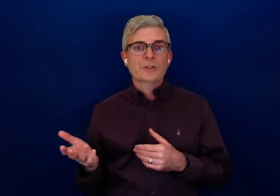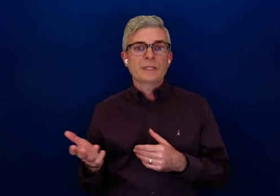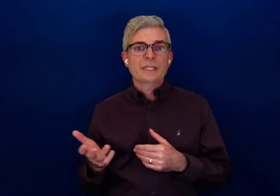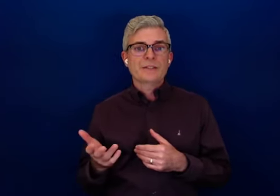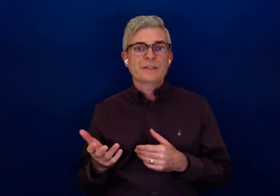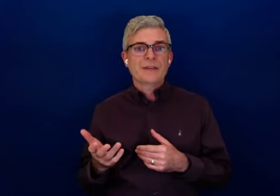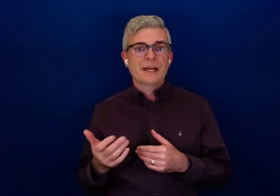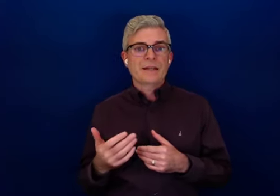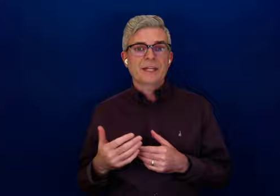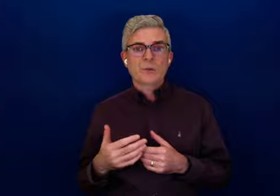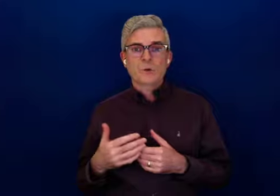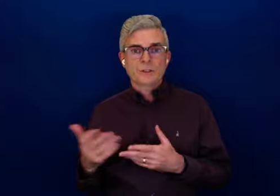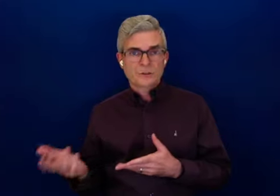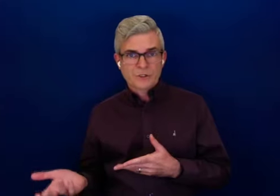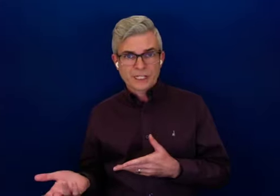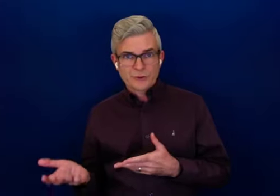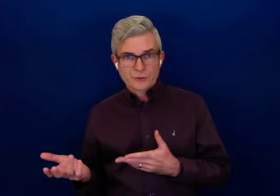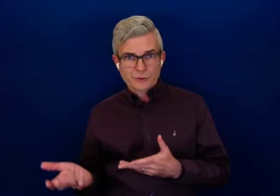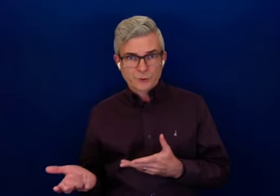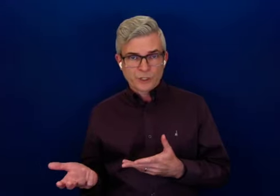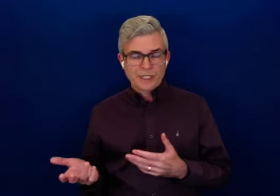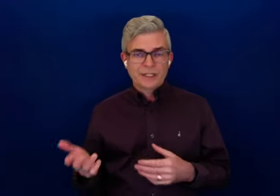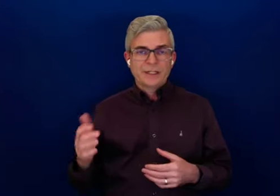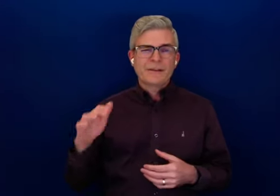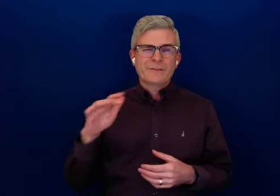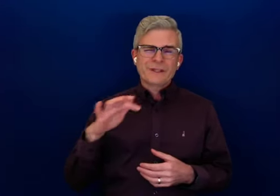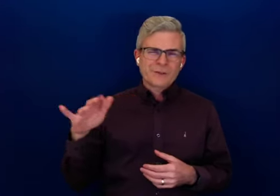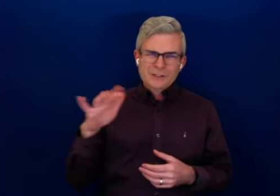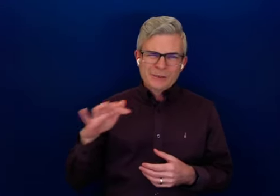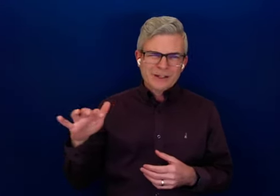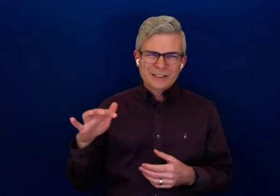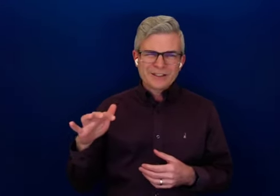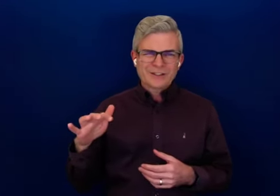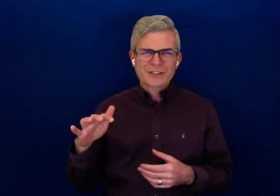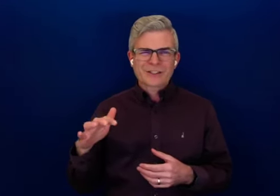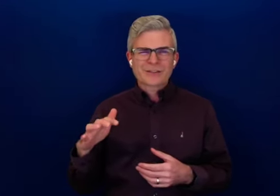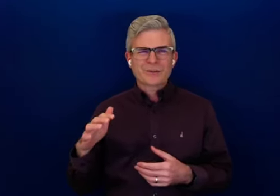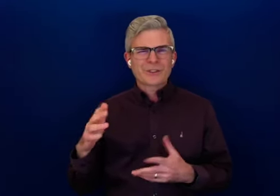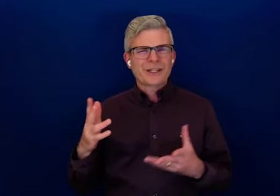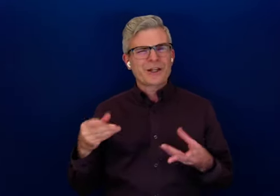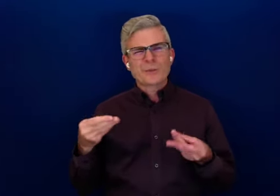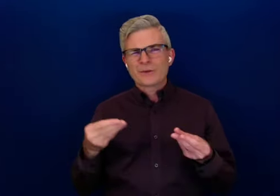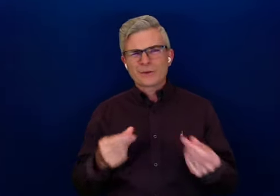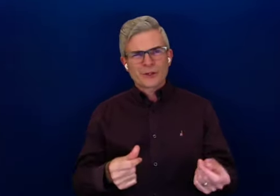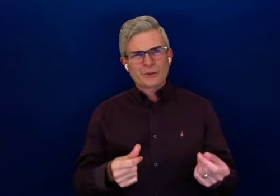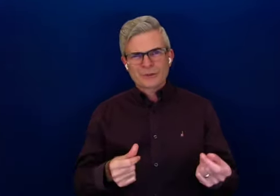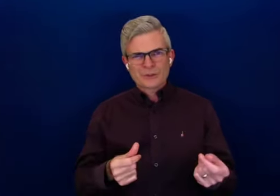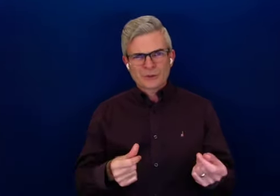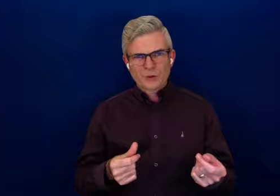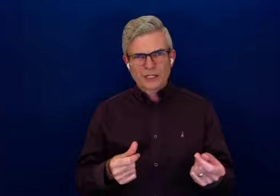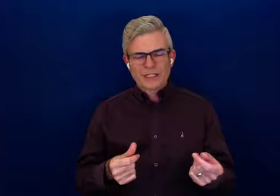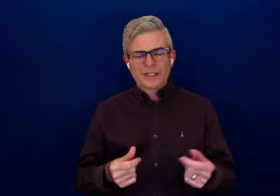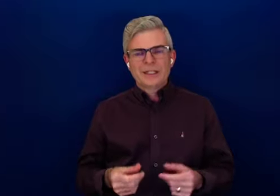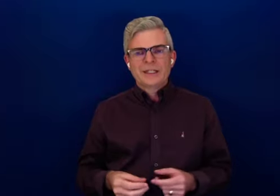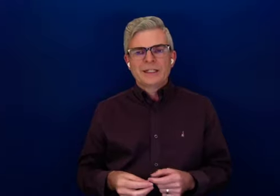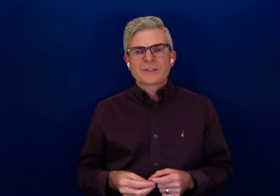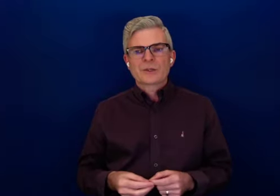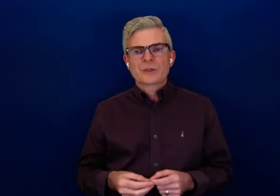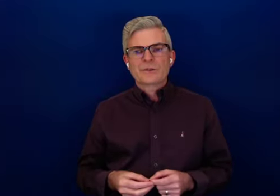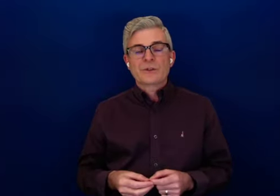which means that they won't understand your story. And fingerspelling it just doesn't really help the flow of the story. So if